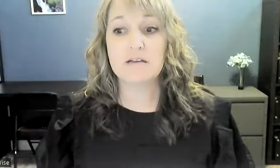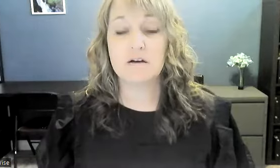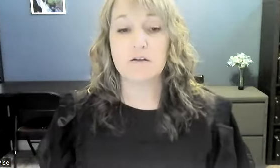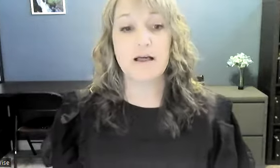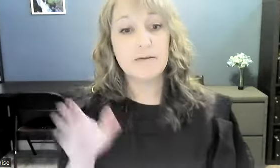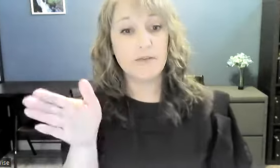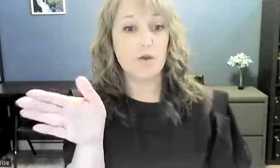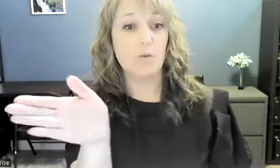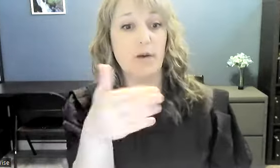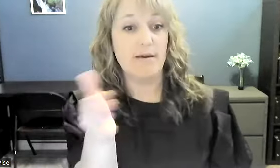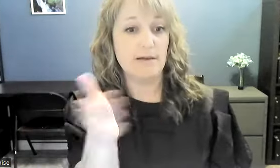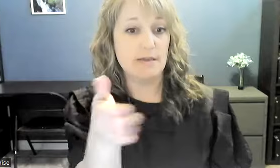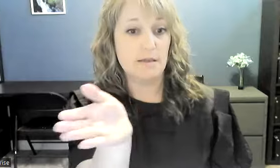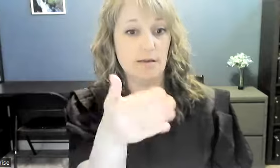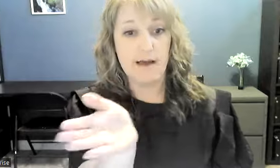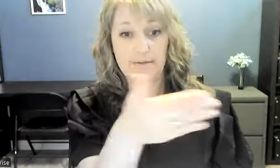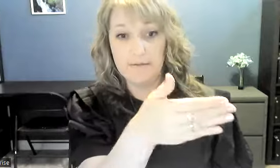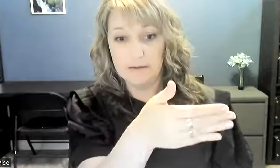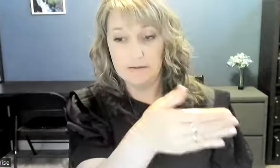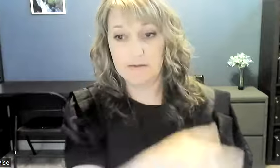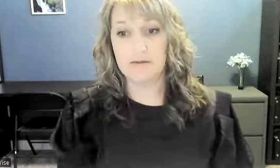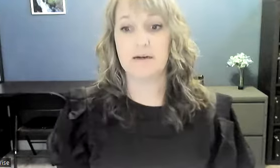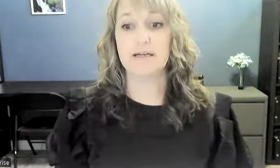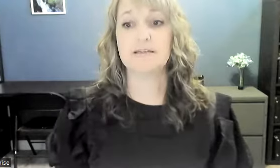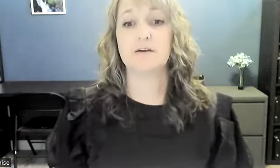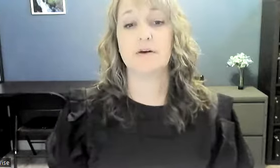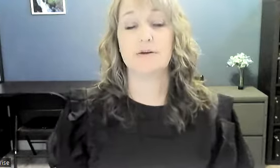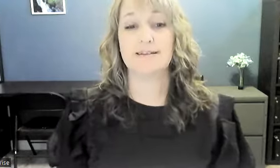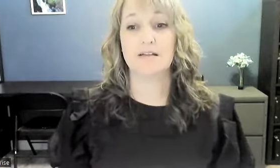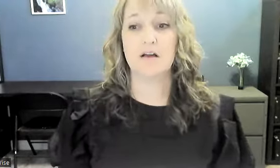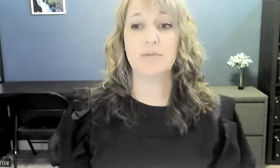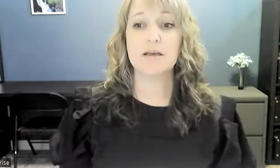on the left, then you wave it to the left. All right, so if I want to say the lobby it's